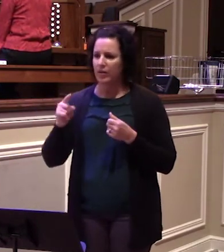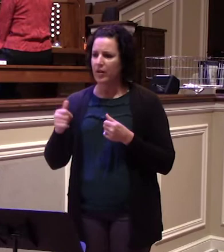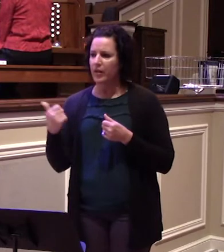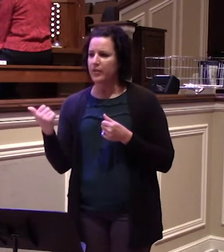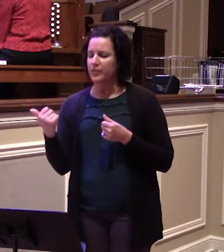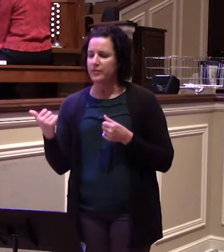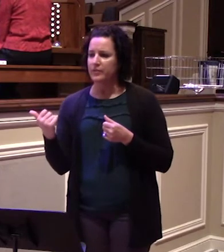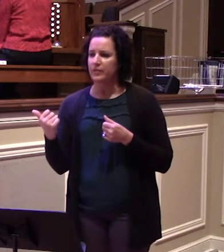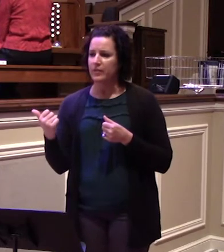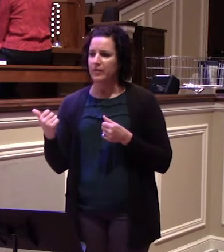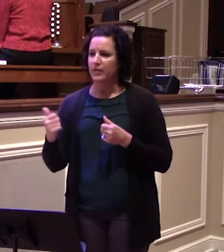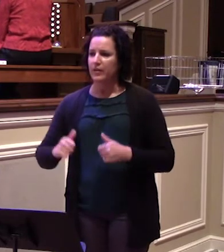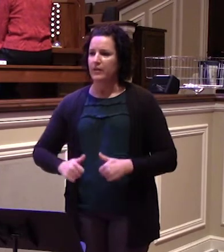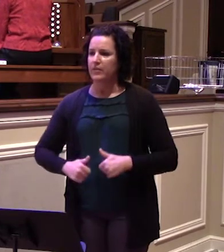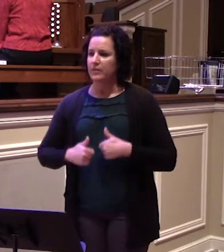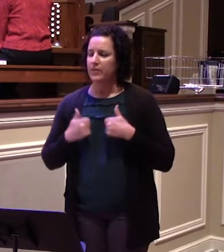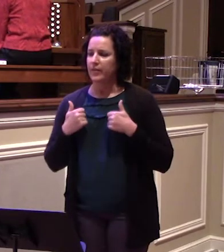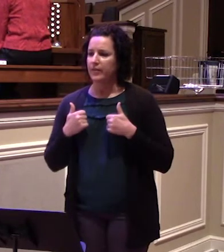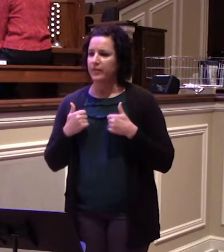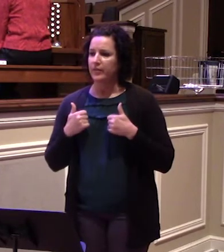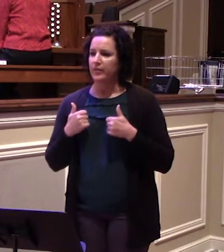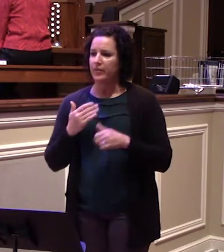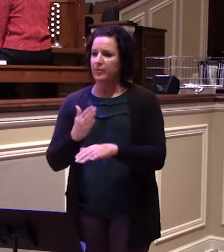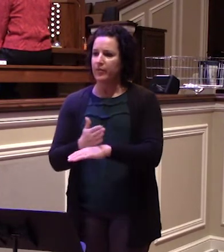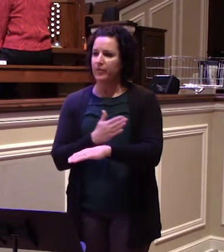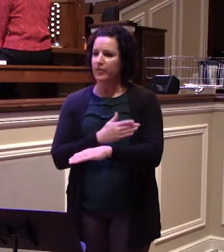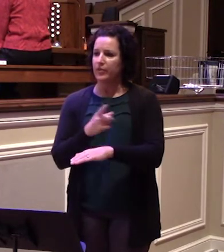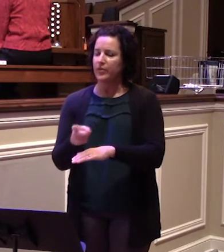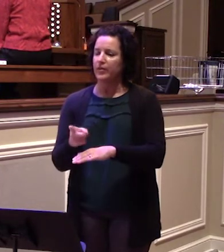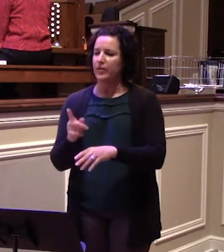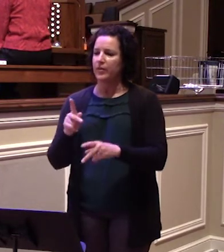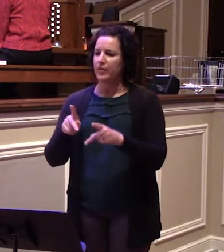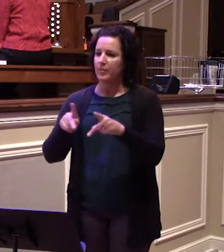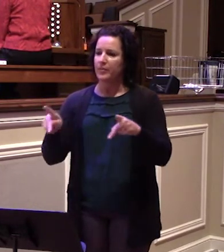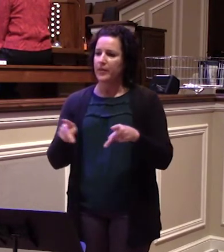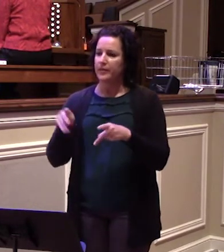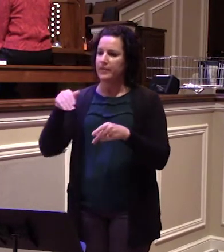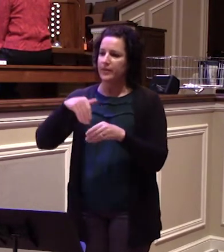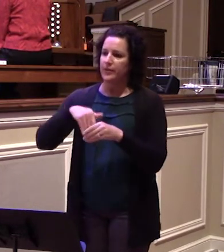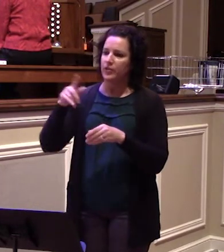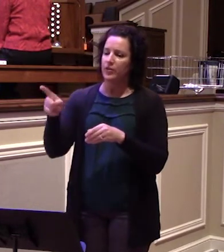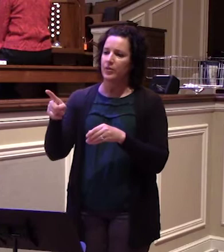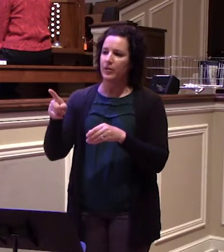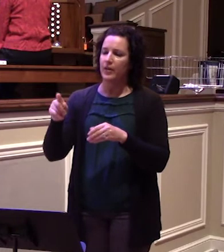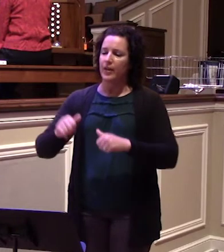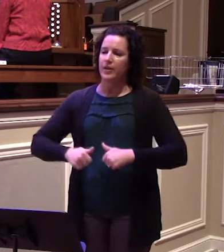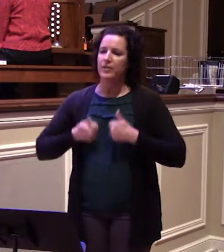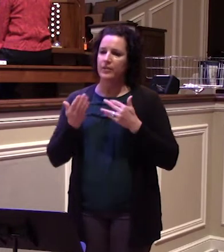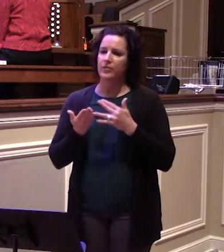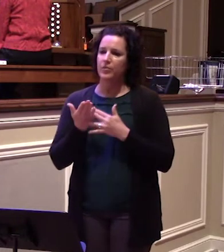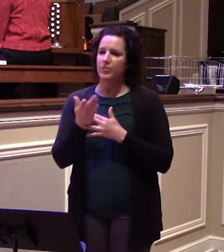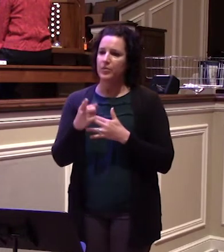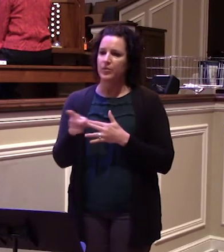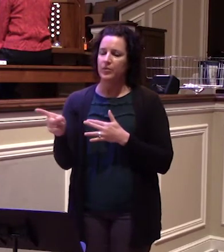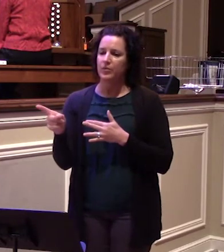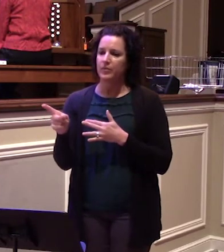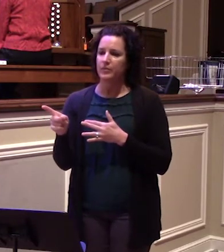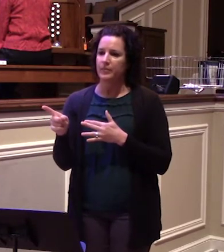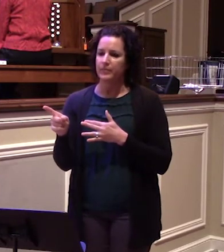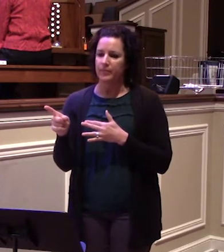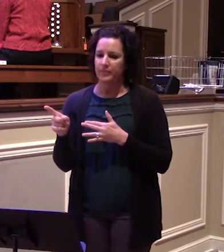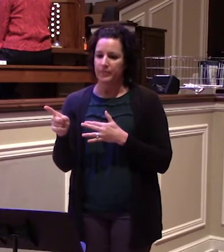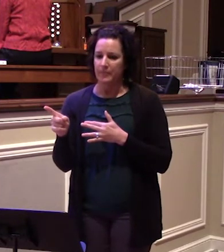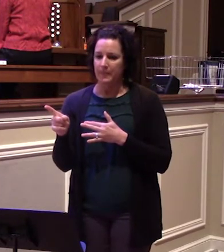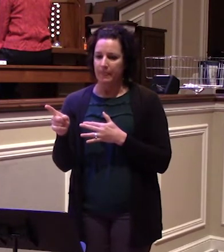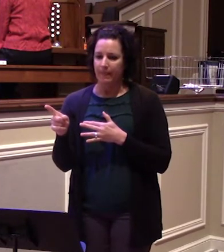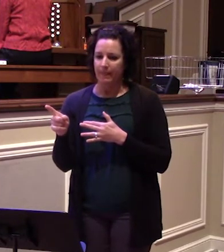A life given for you, placed in you, and lived through you for the world.